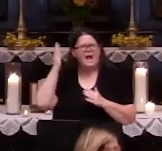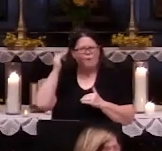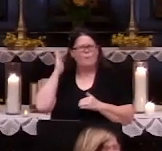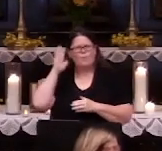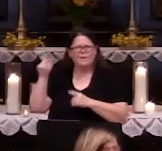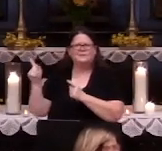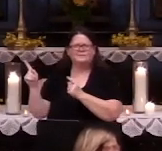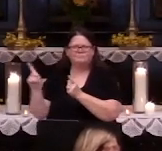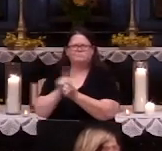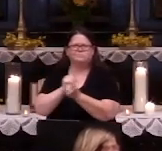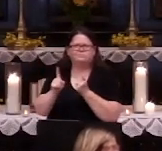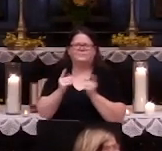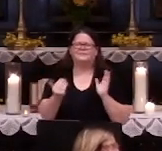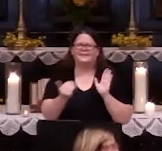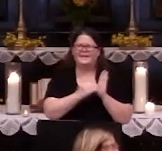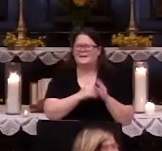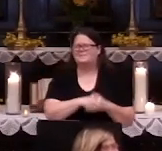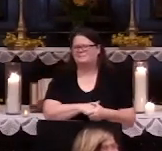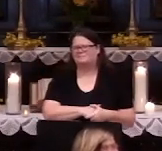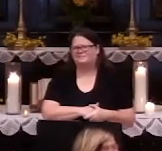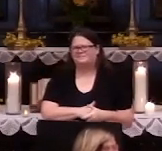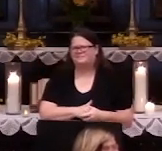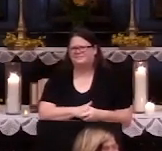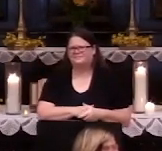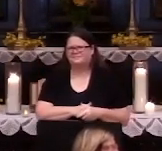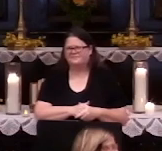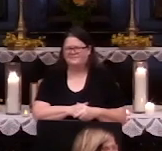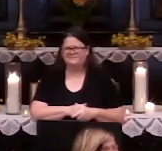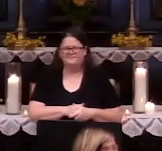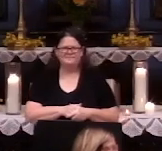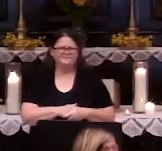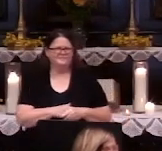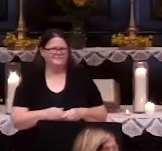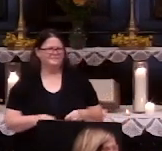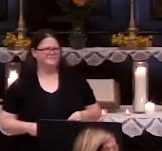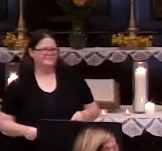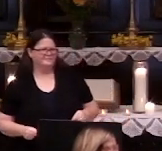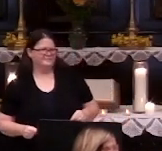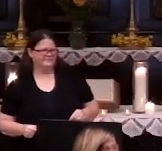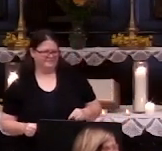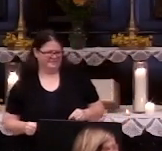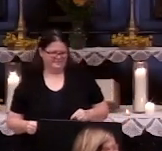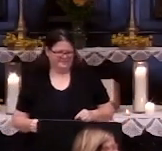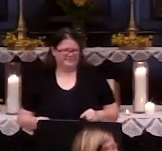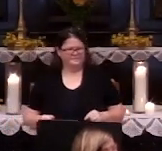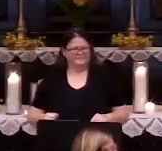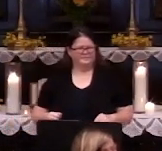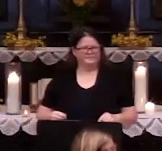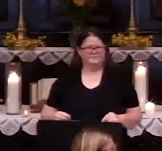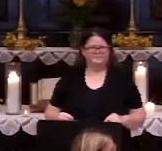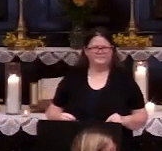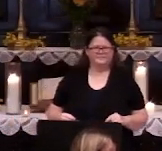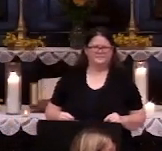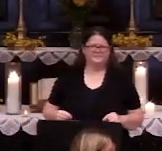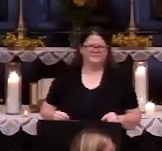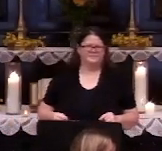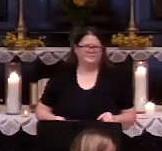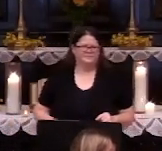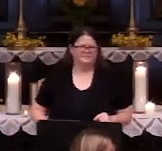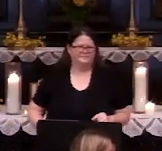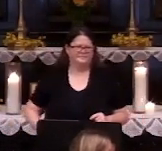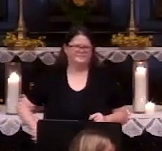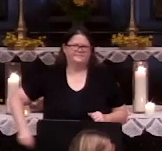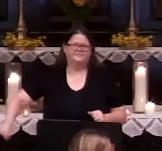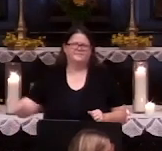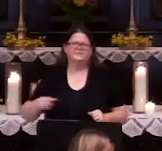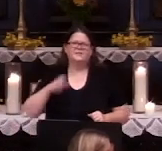then. And quickly, the 13th century or 12th century poet Rumi, Sufi